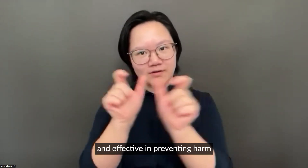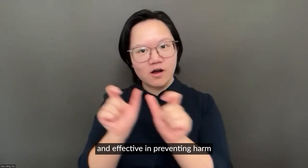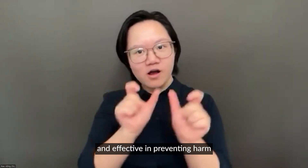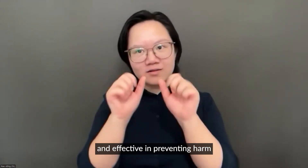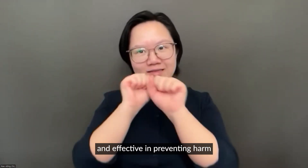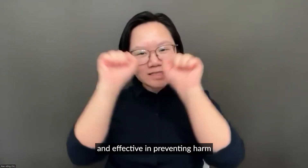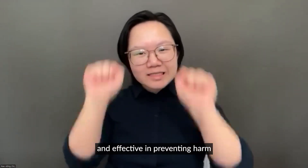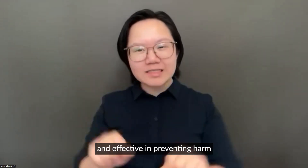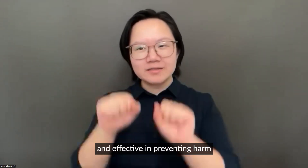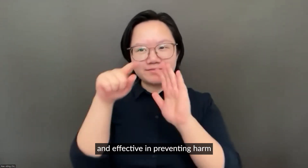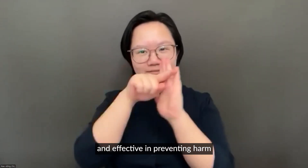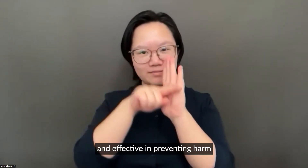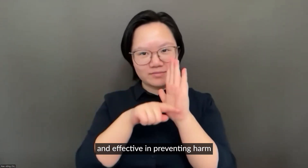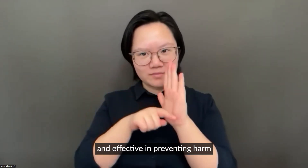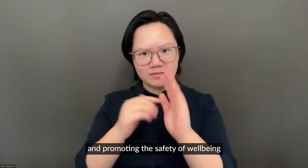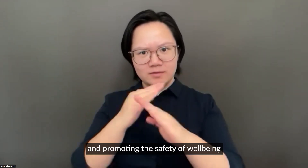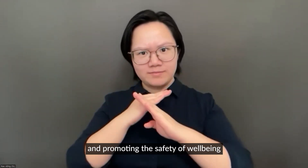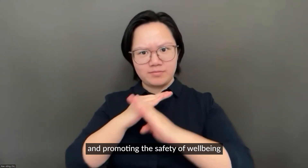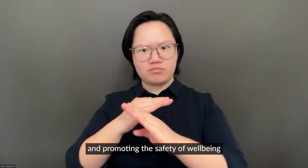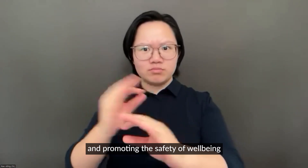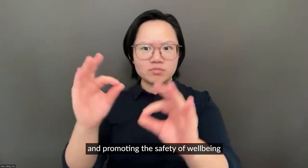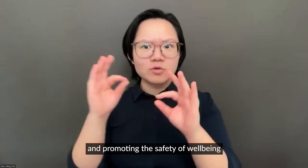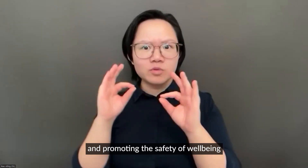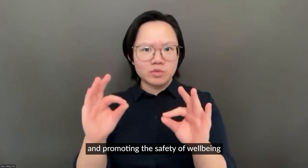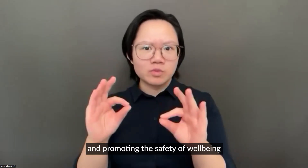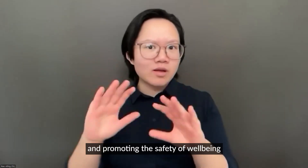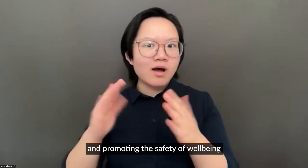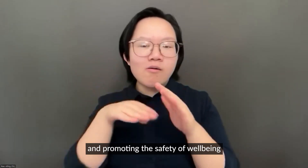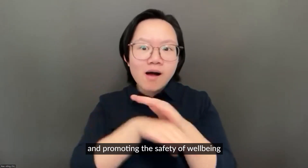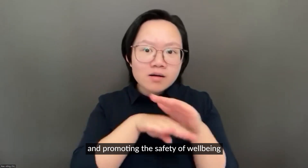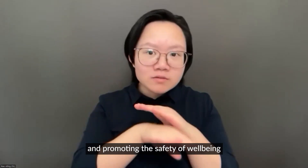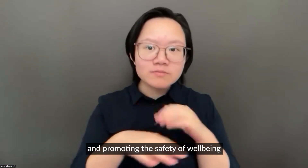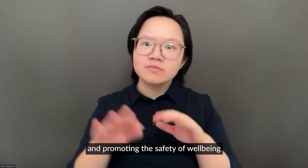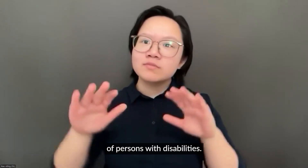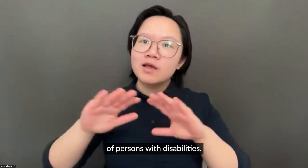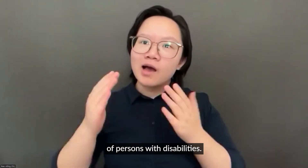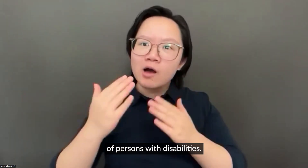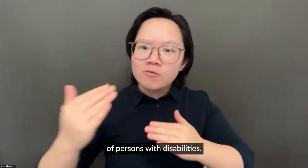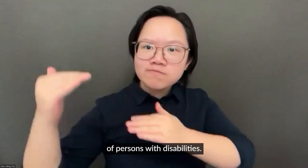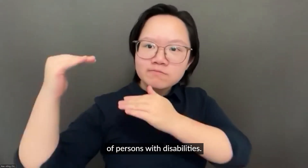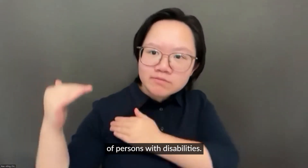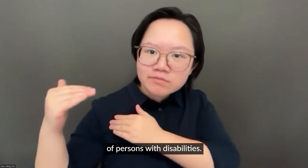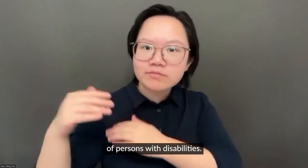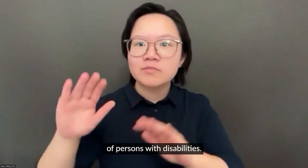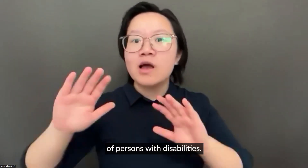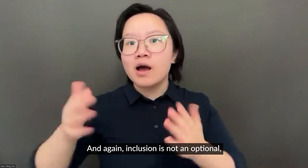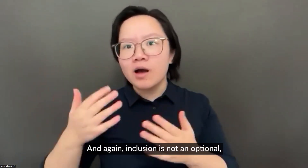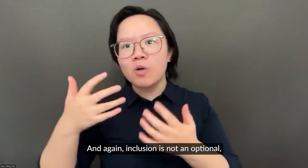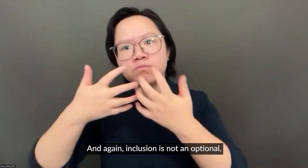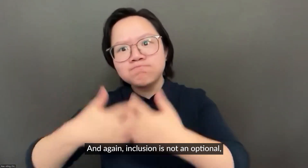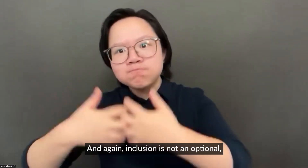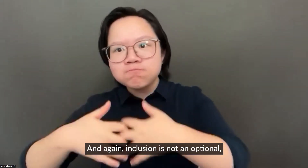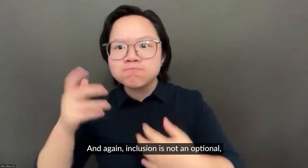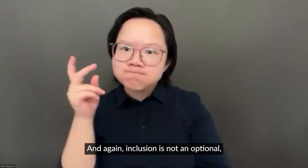effective in preventing harm and promoting the safety of well-being well-being of persons with disabilities. And